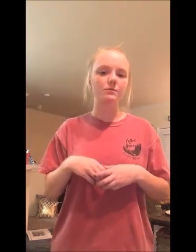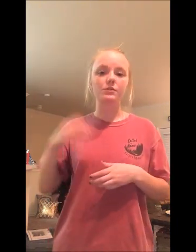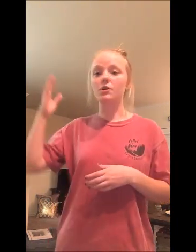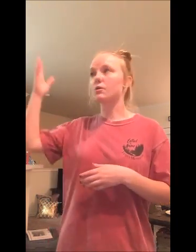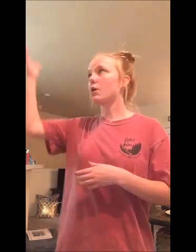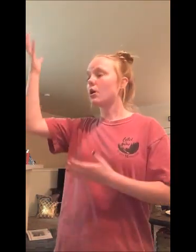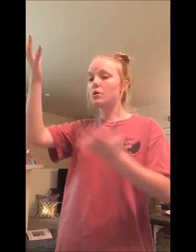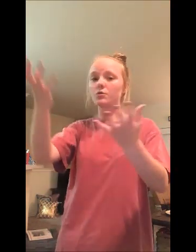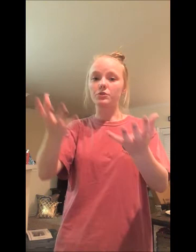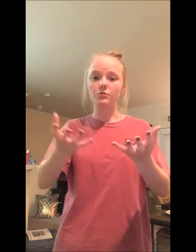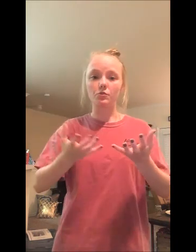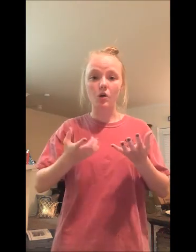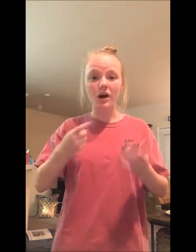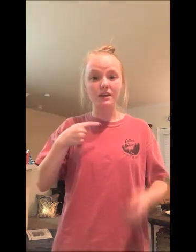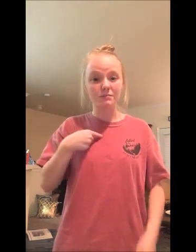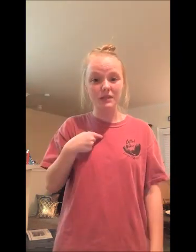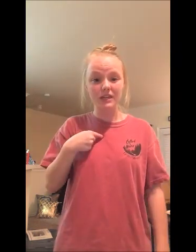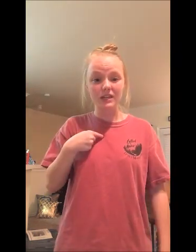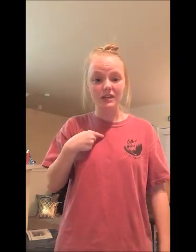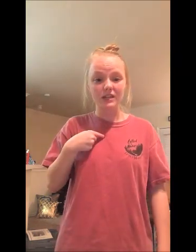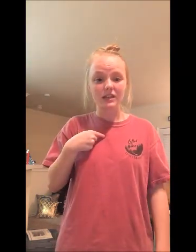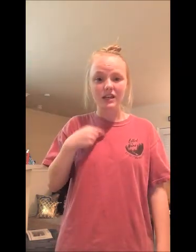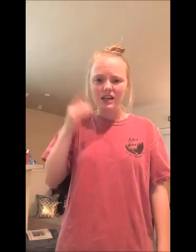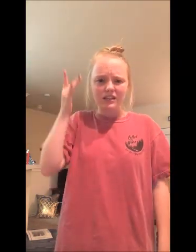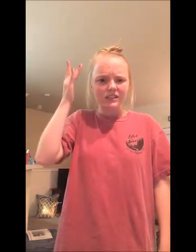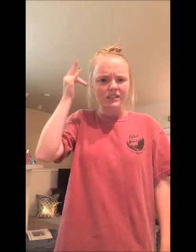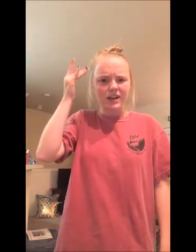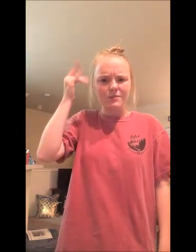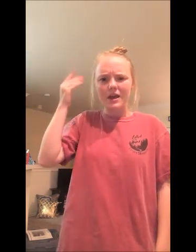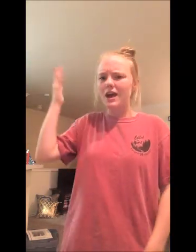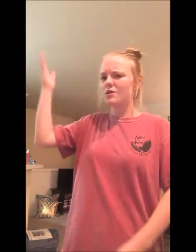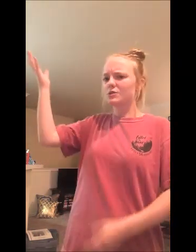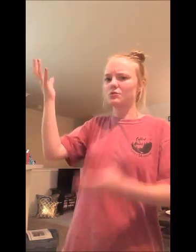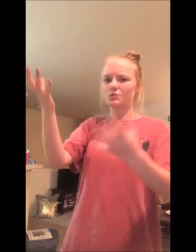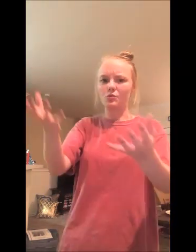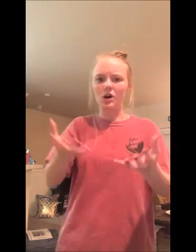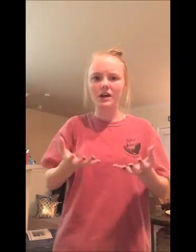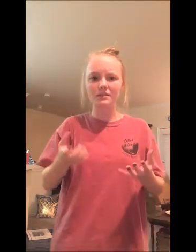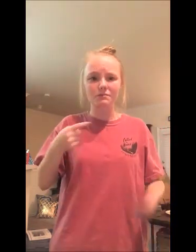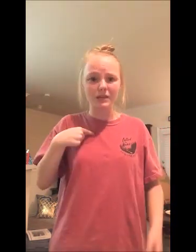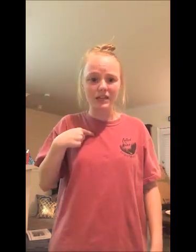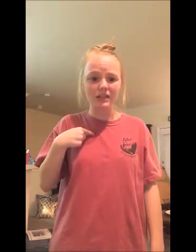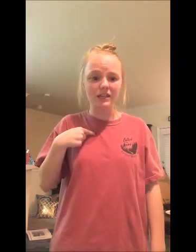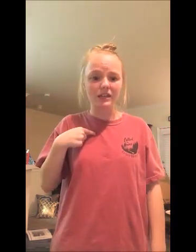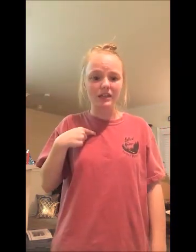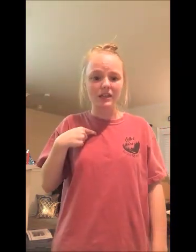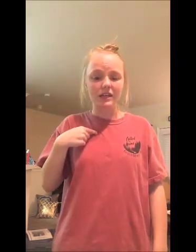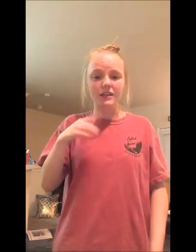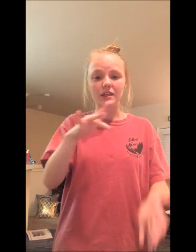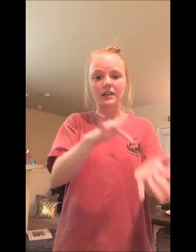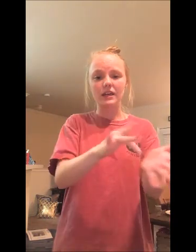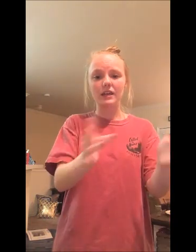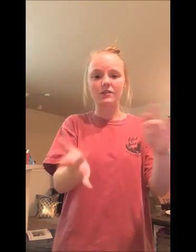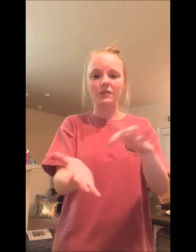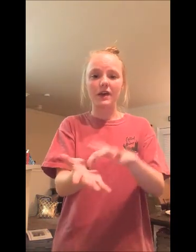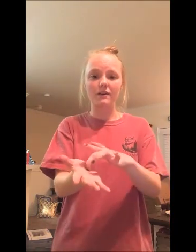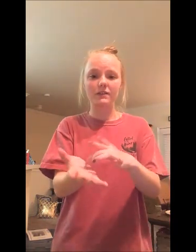song. So, oh, you want me. Somehow you want me. The King of